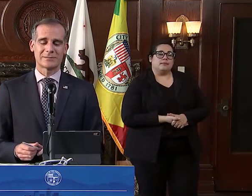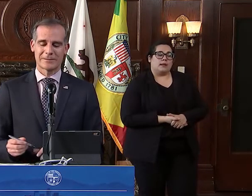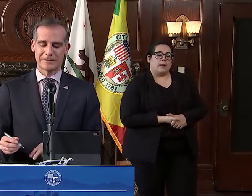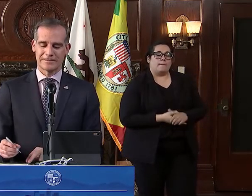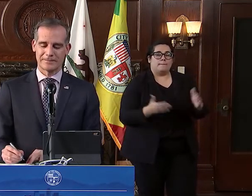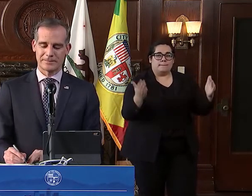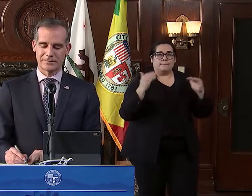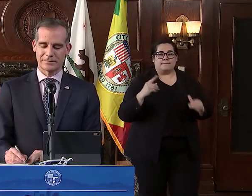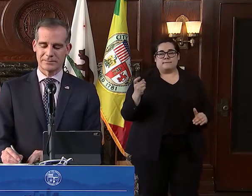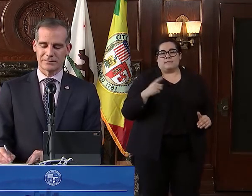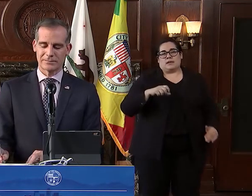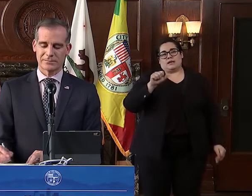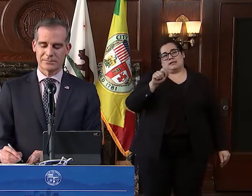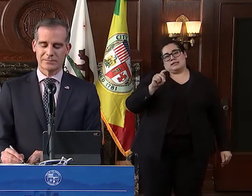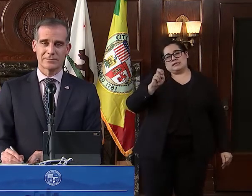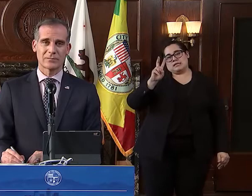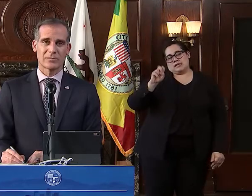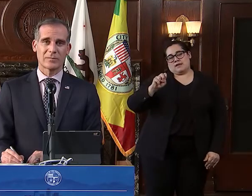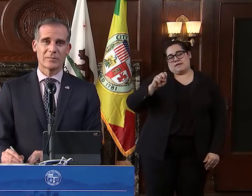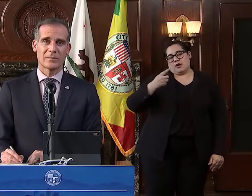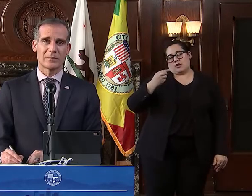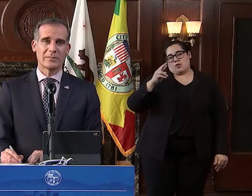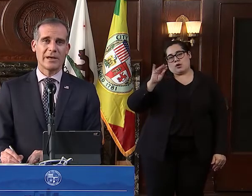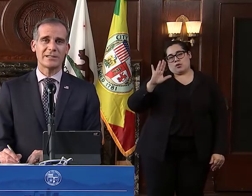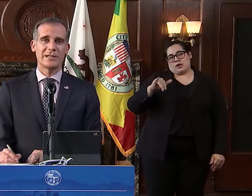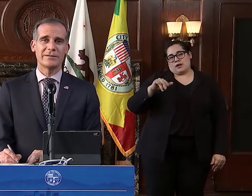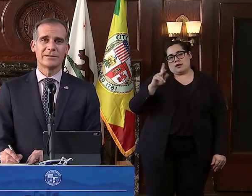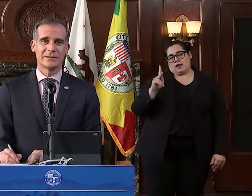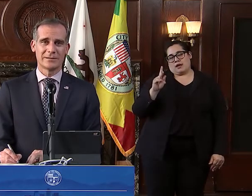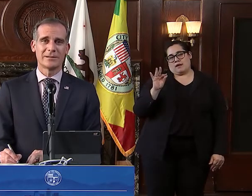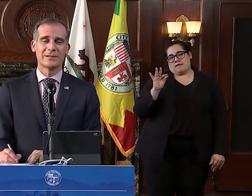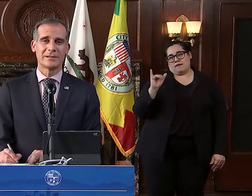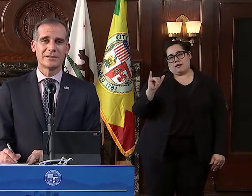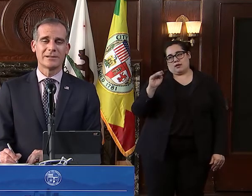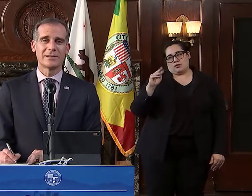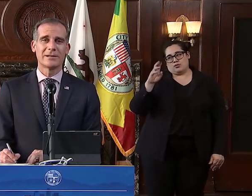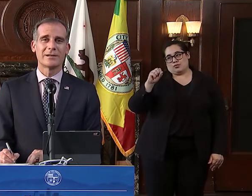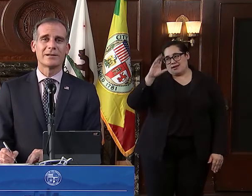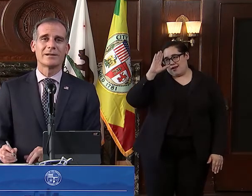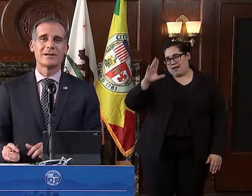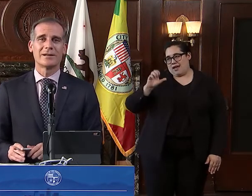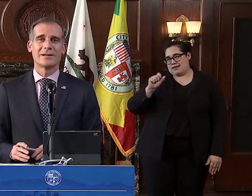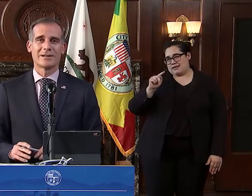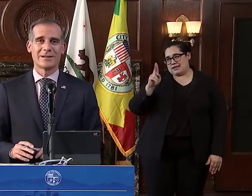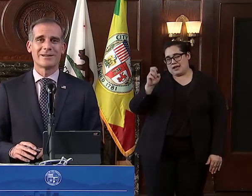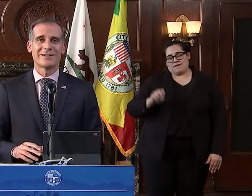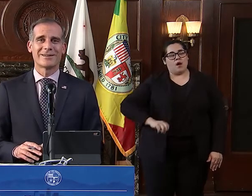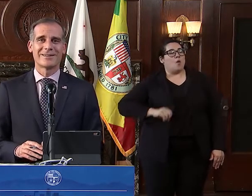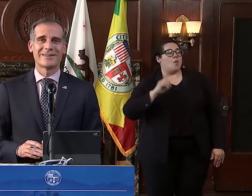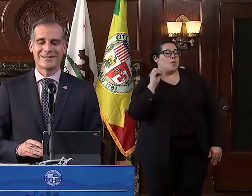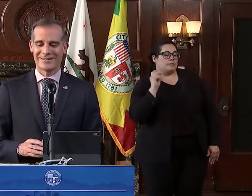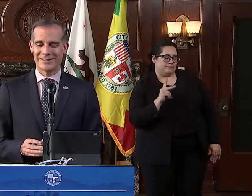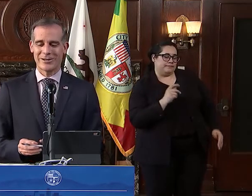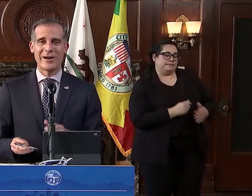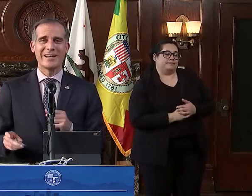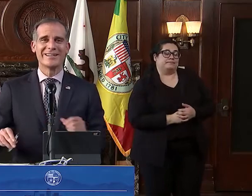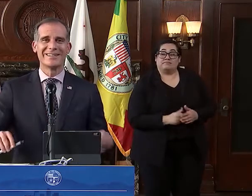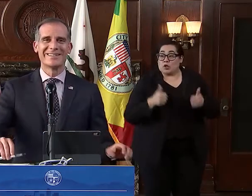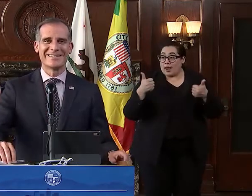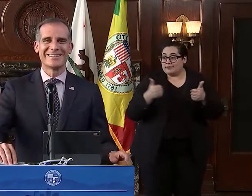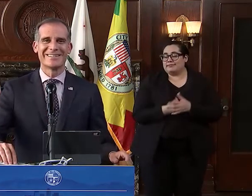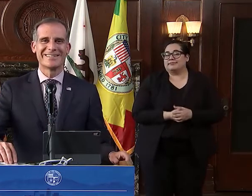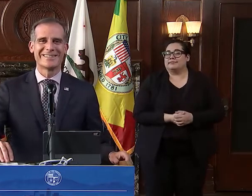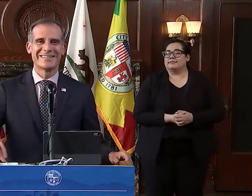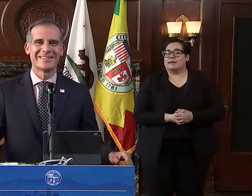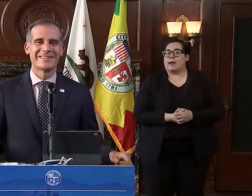Next, we go to the line of Steve Gregory with KFI News. Hey, Steve. Oh. Go ahead. Hi, Mayor.